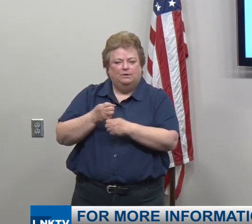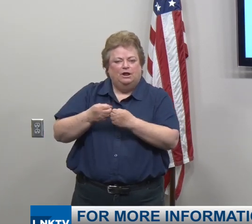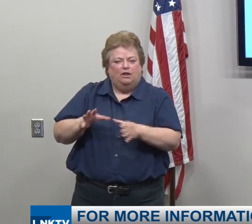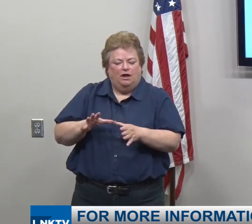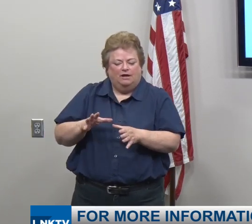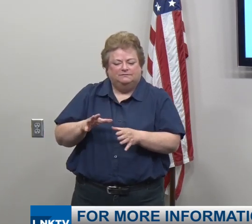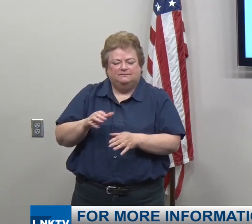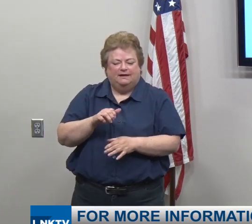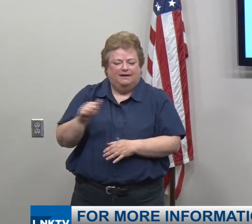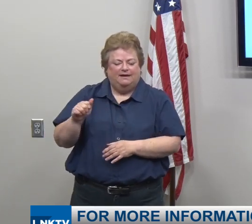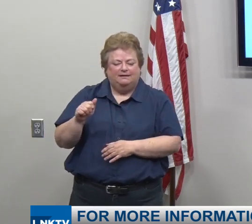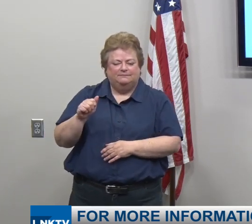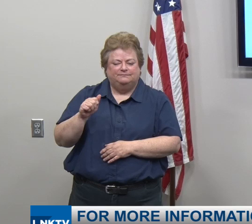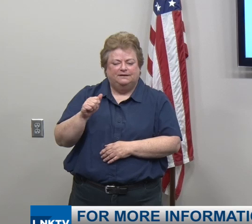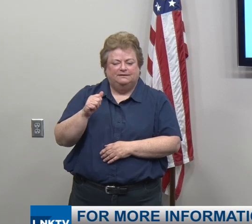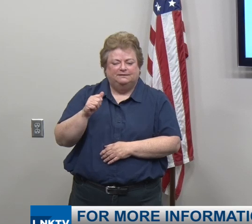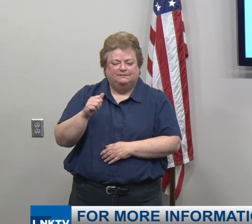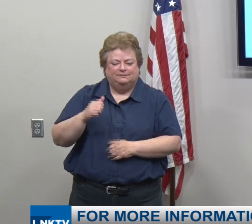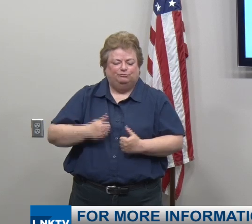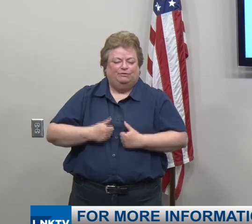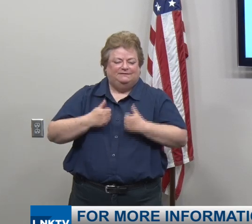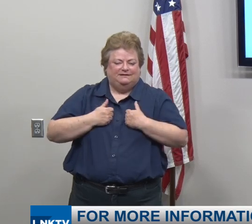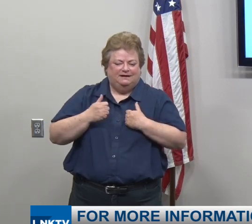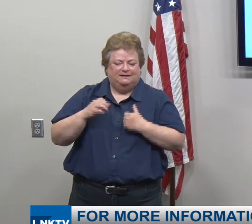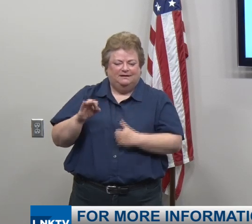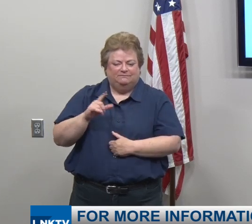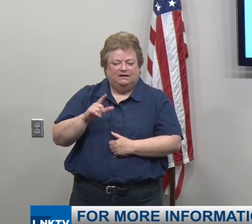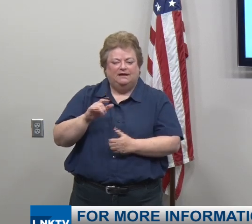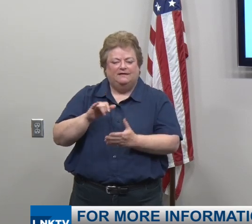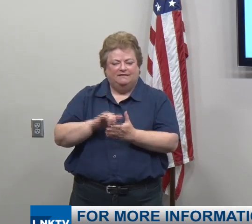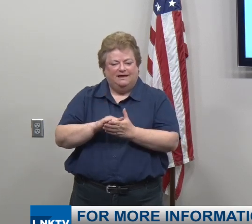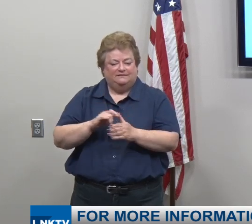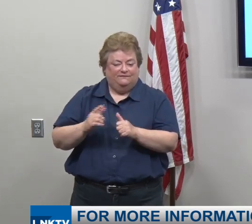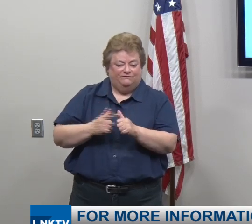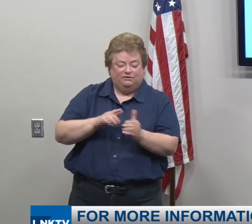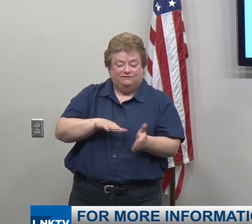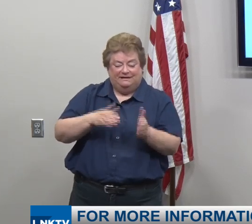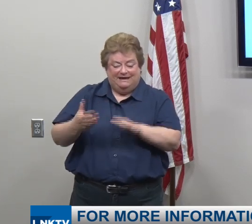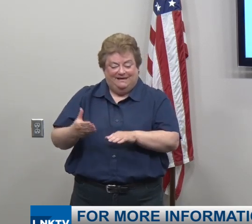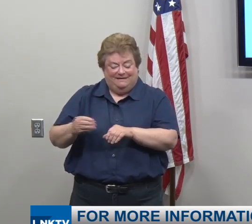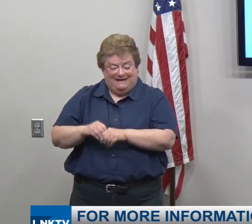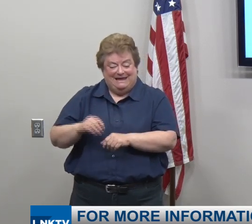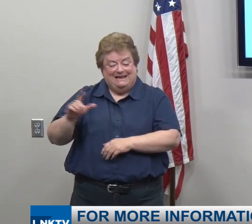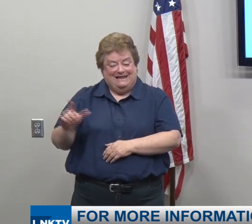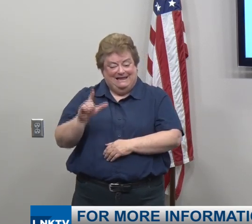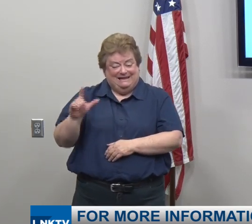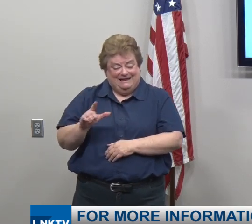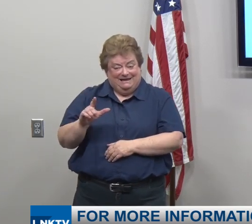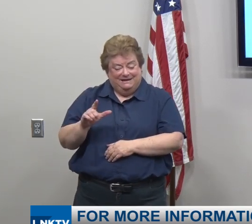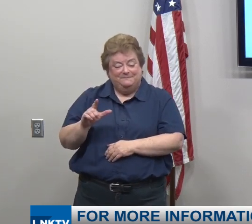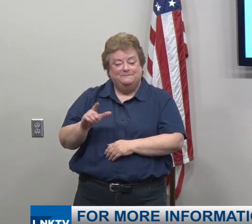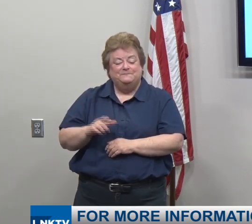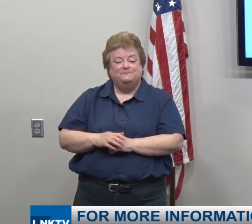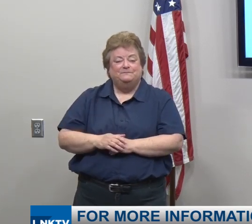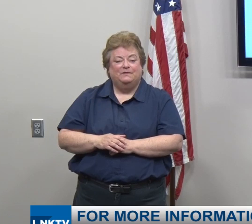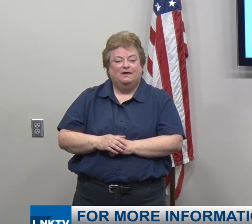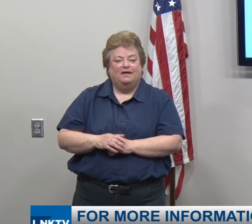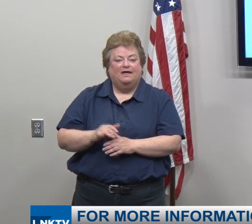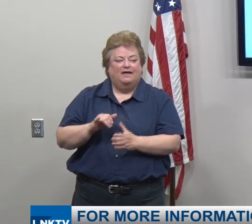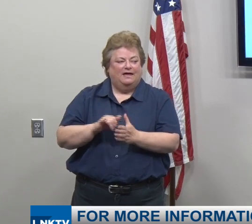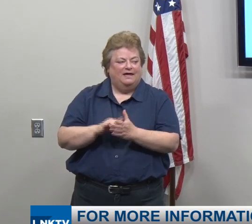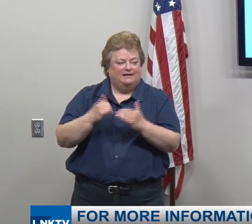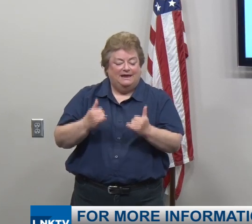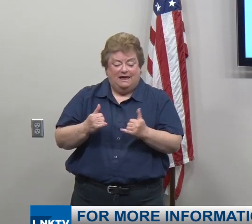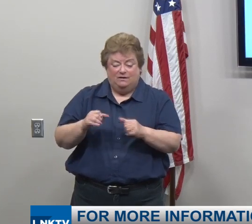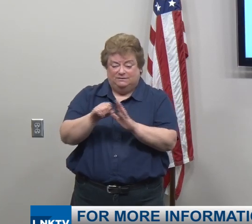to COVID-19. This is the first death attributable to COVID-19 in our city, and that brings the number of